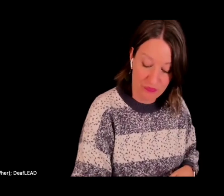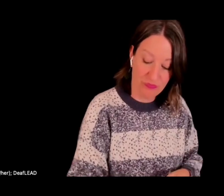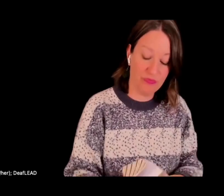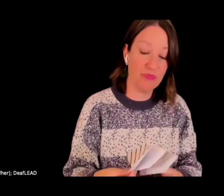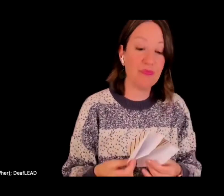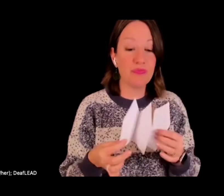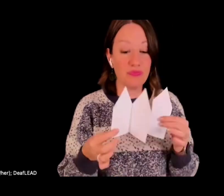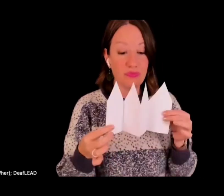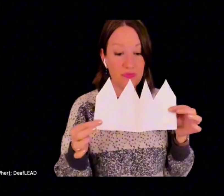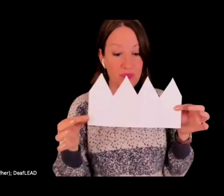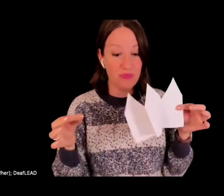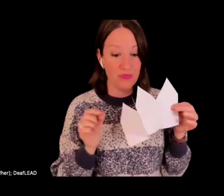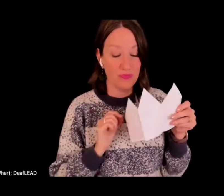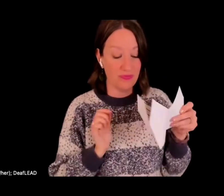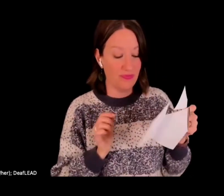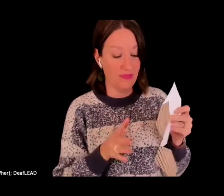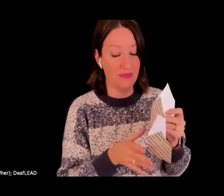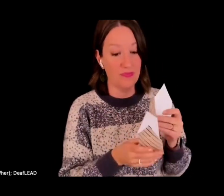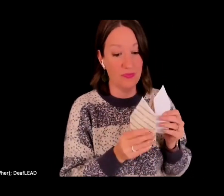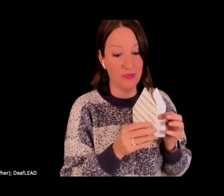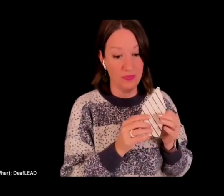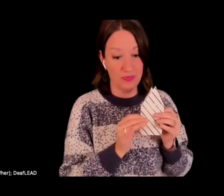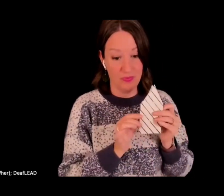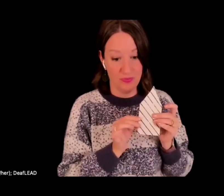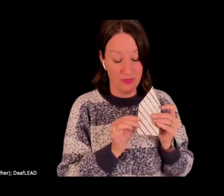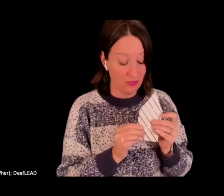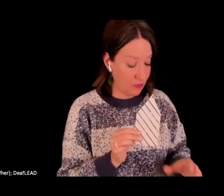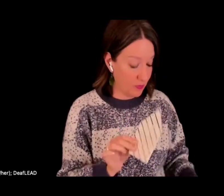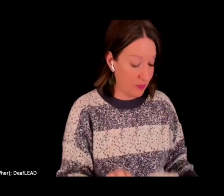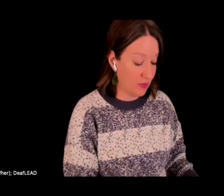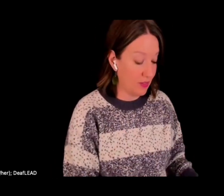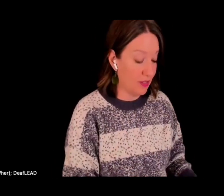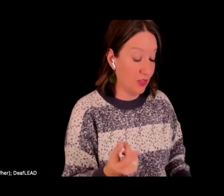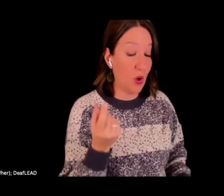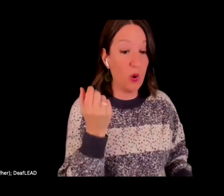Another option could be to fold a piece of paper like so.